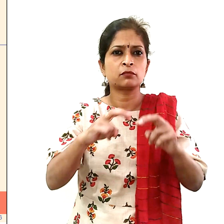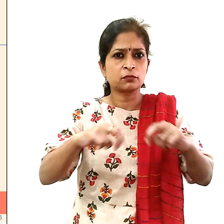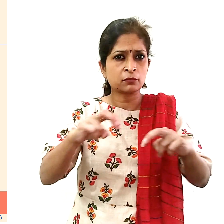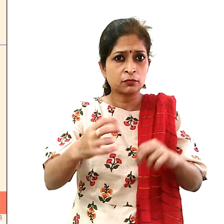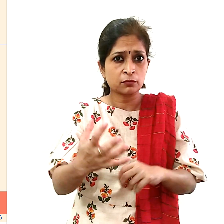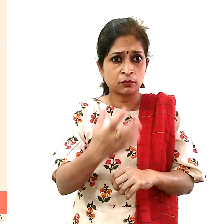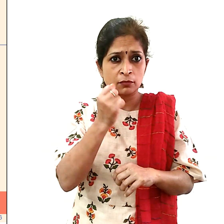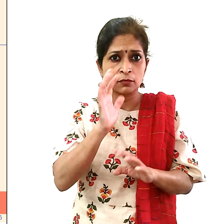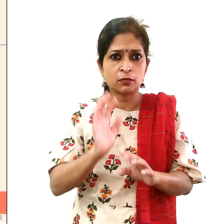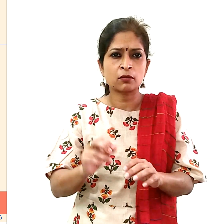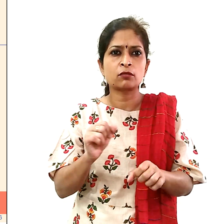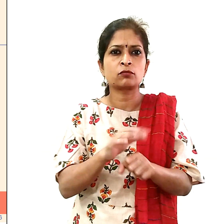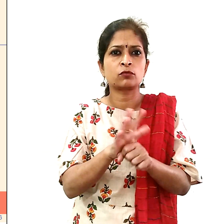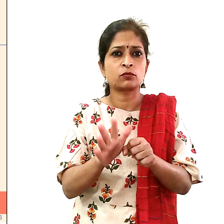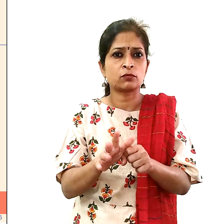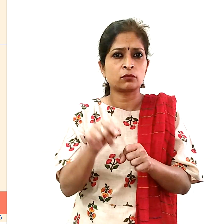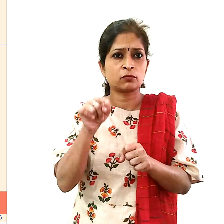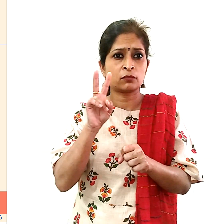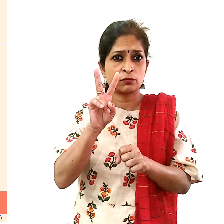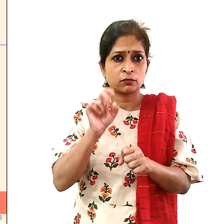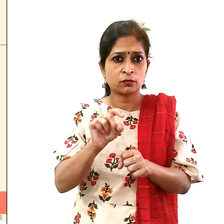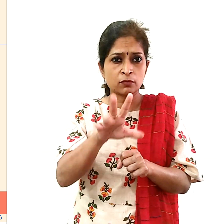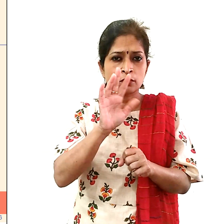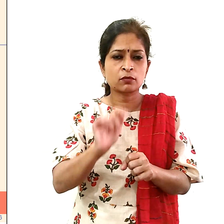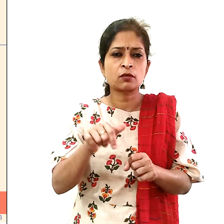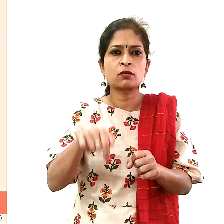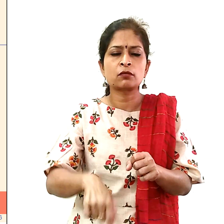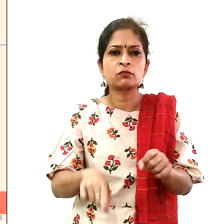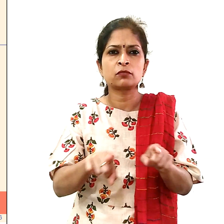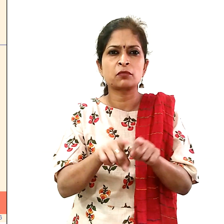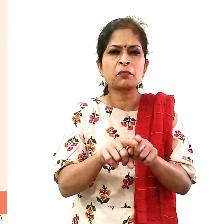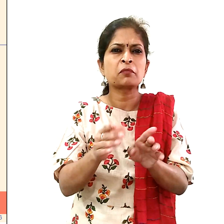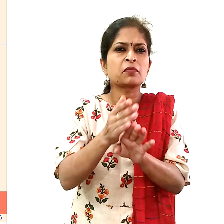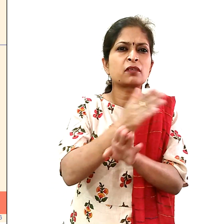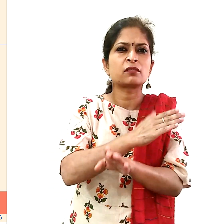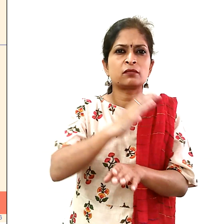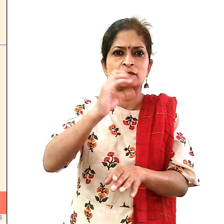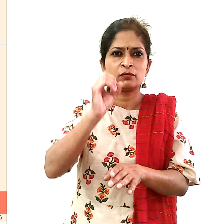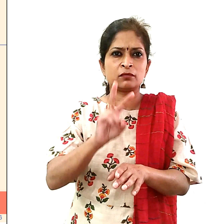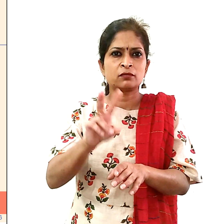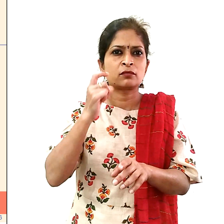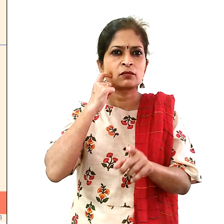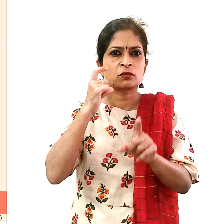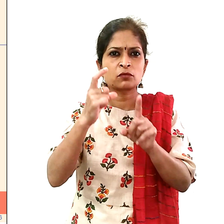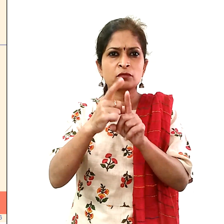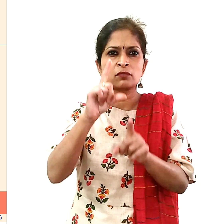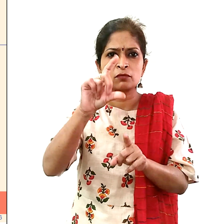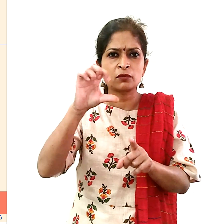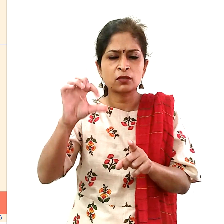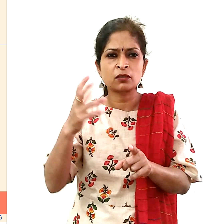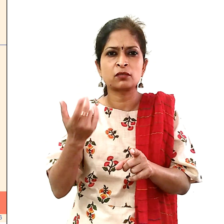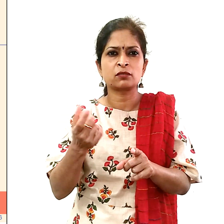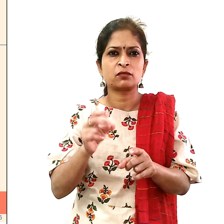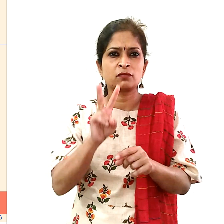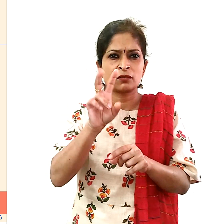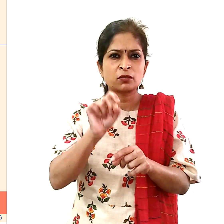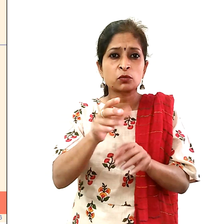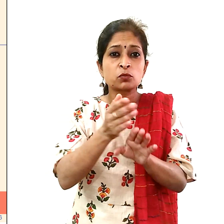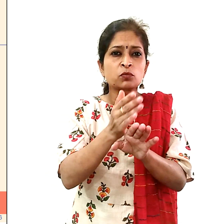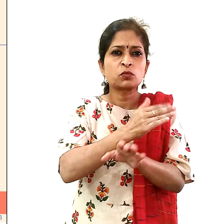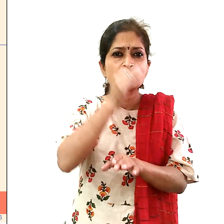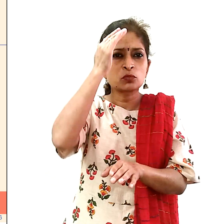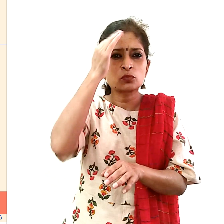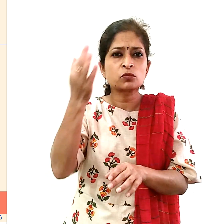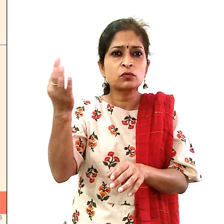that coronaviruses, including preliminary information on the COVID-19 virus, may persist on surfaces for a